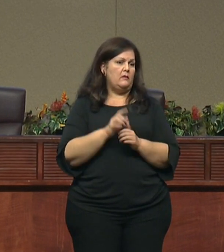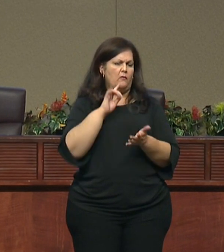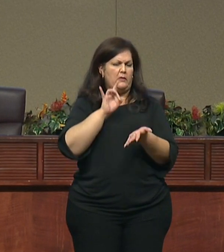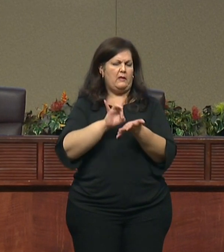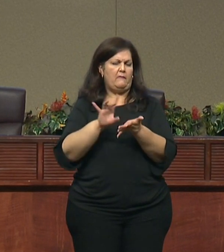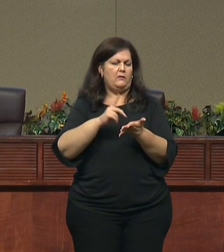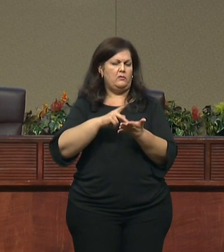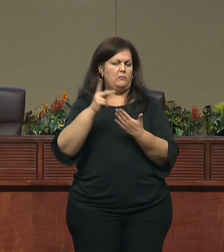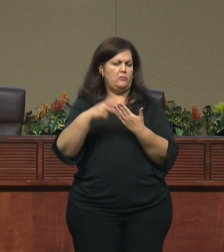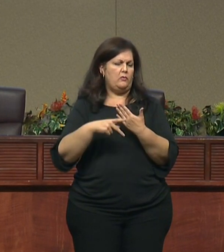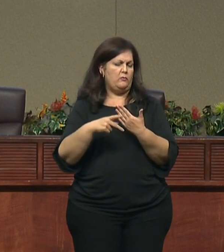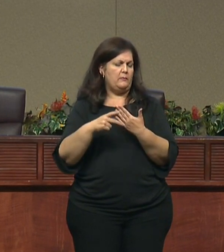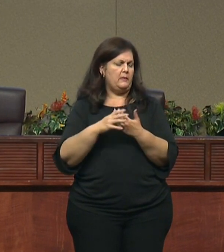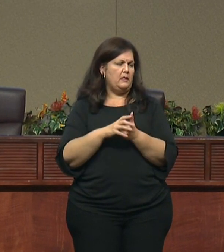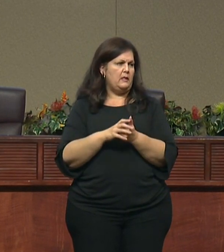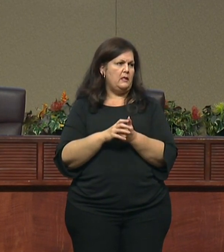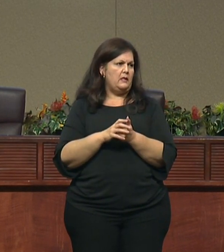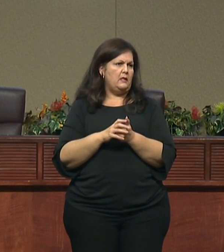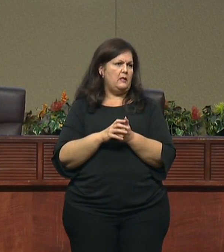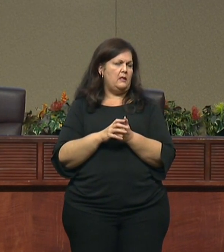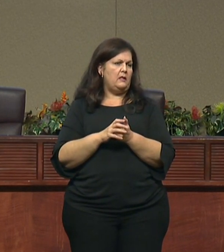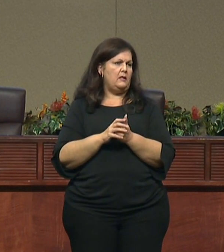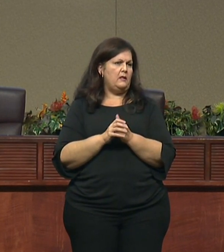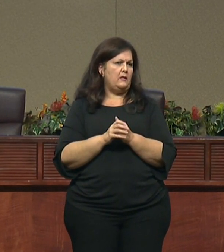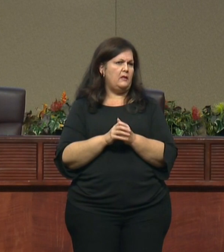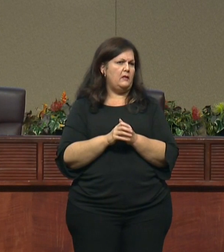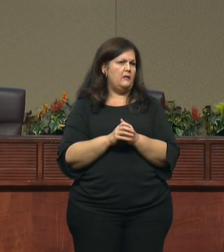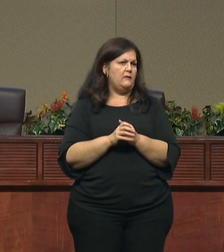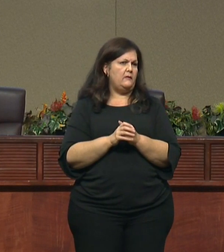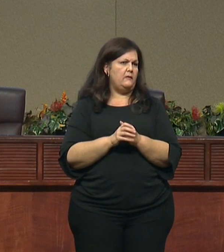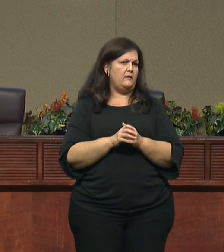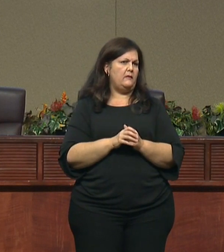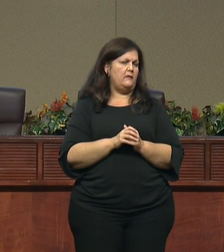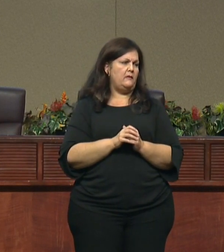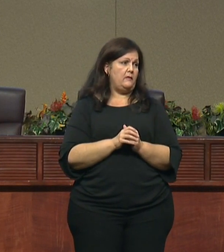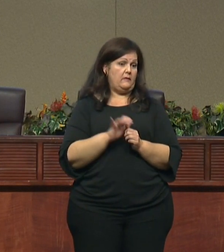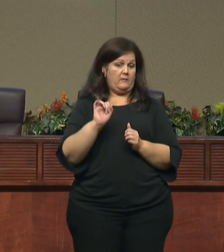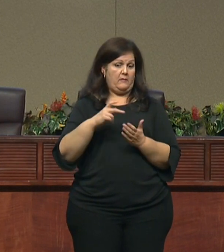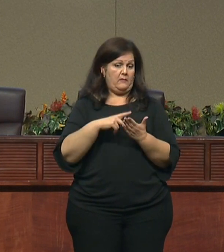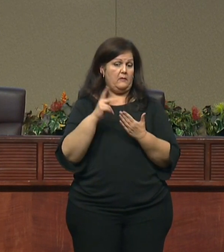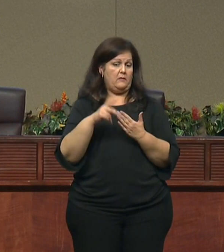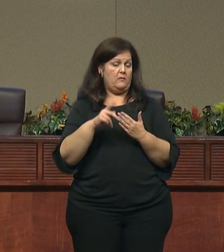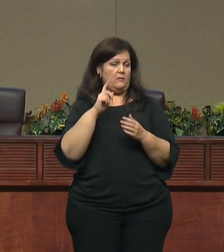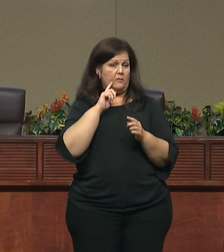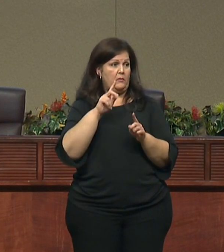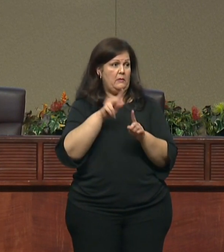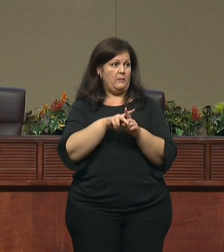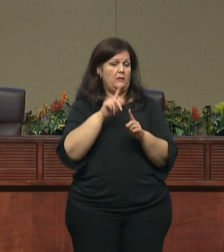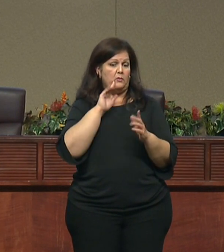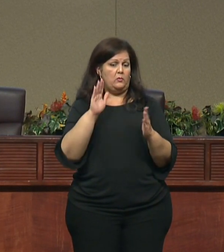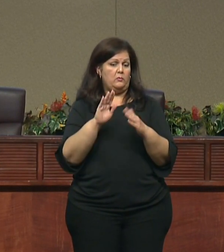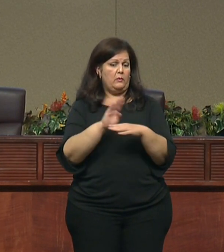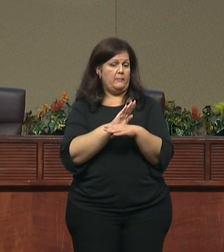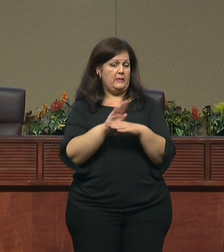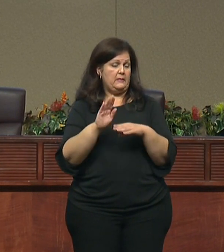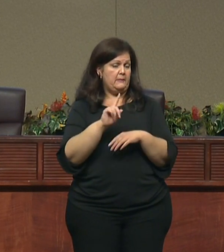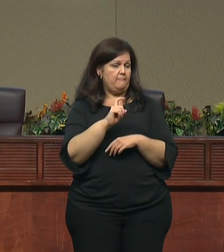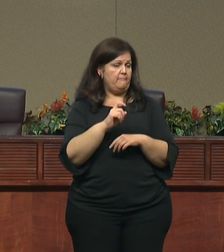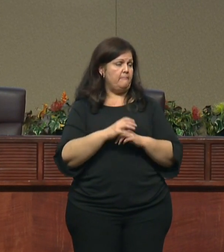diversion program, Mayor Demings, if possible, is that same program going to apply to small businesses at